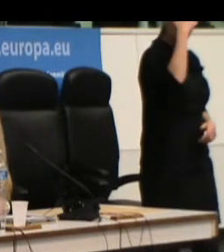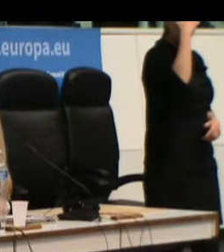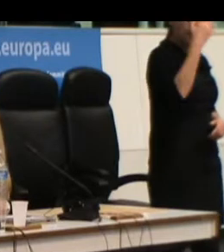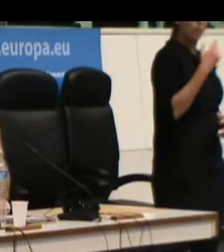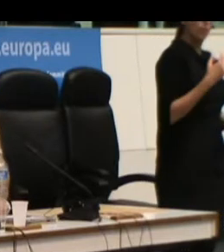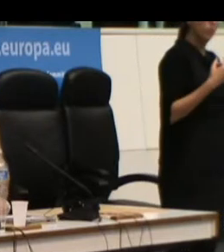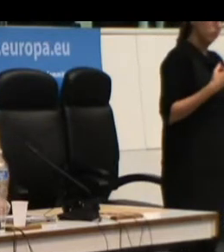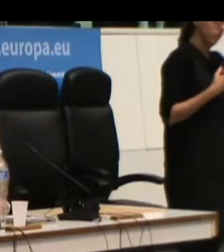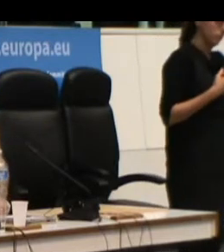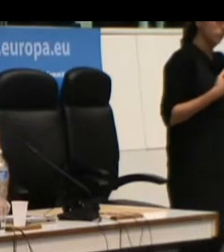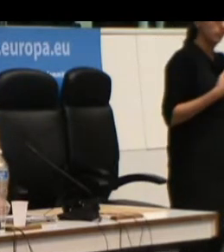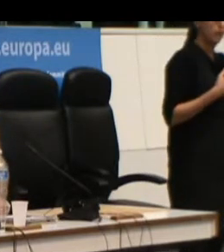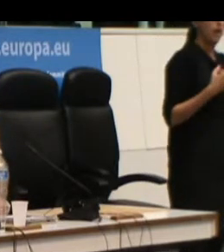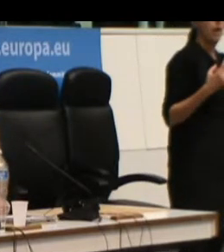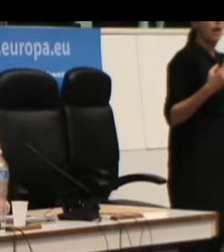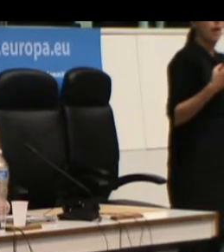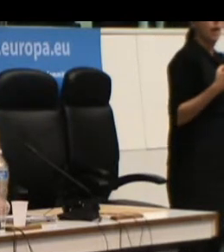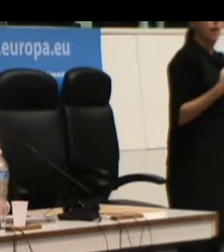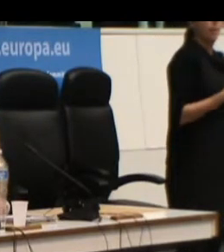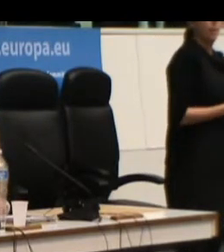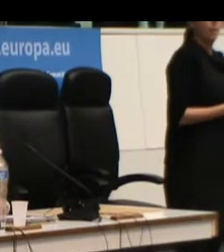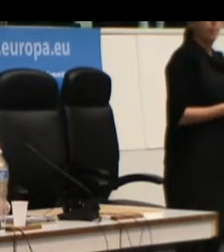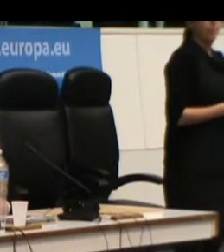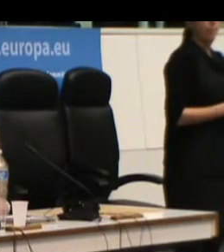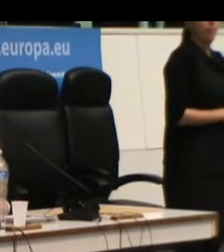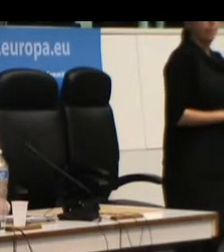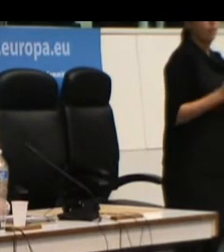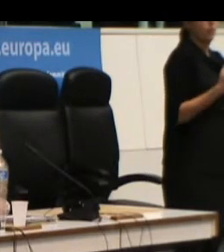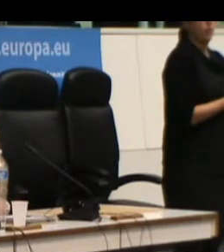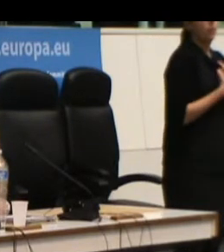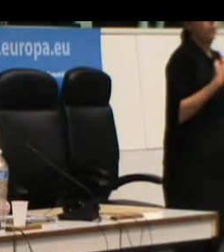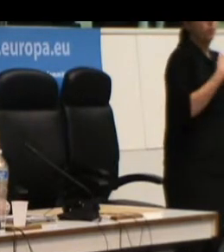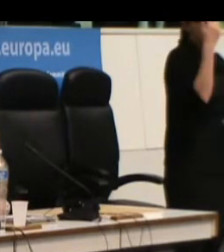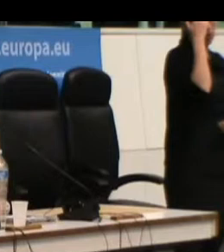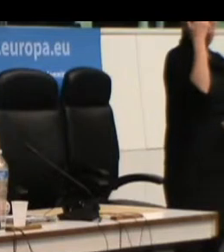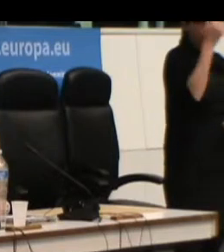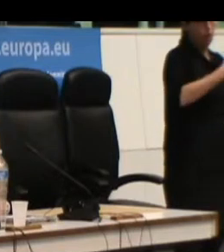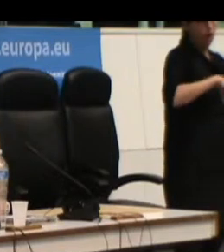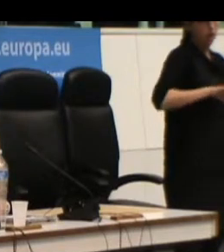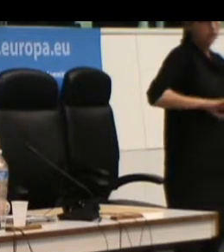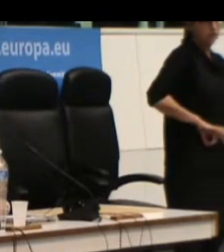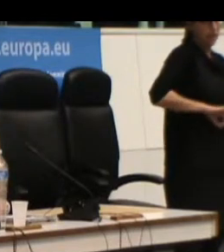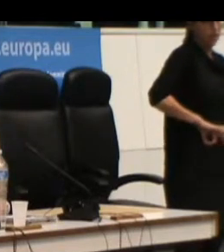staff don't necessarily have all the skills that we would want them to have. You know, our own staff are an